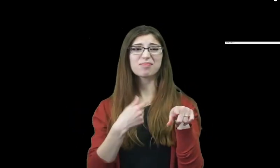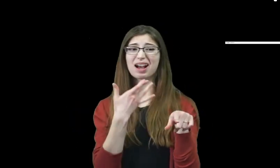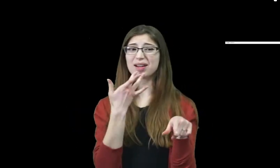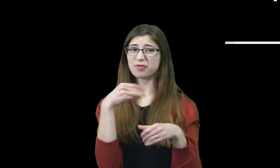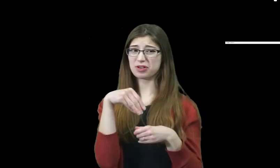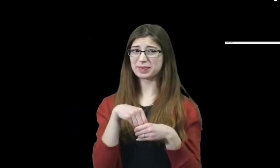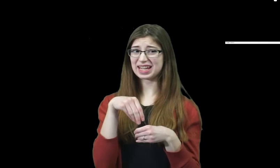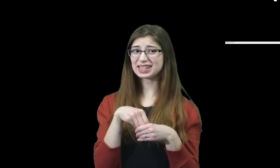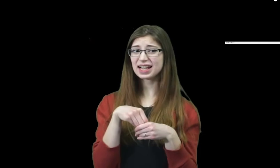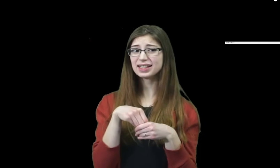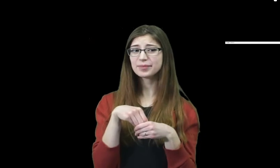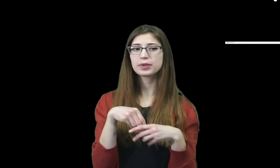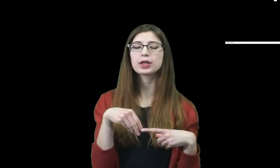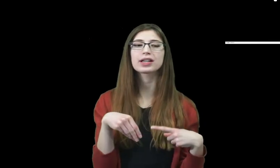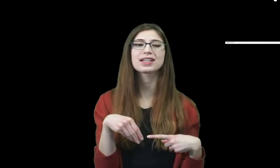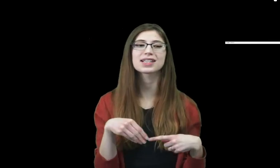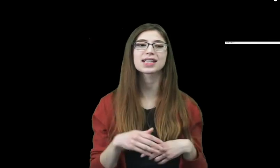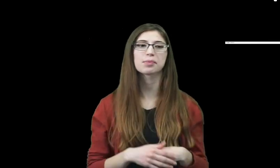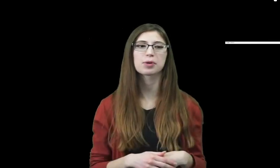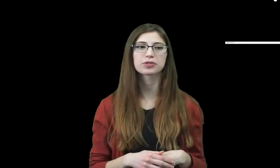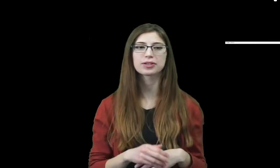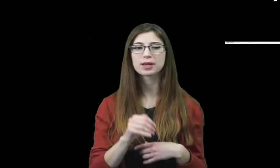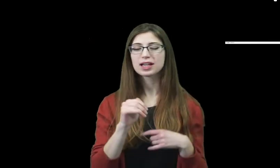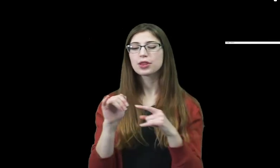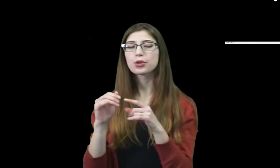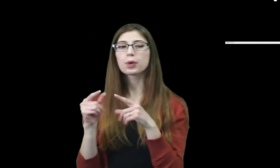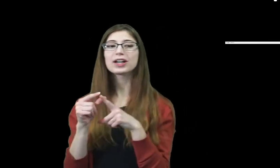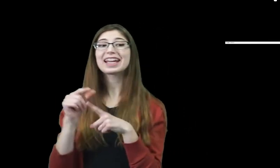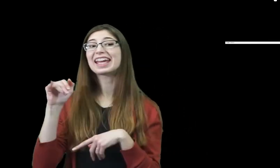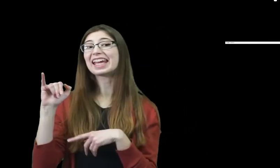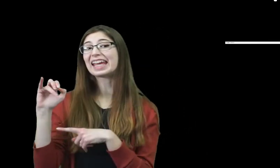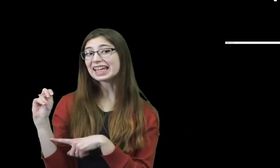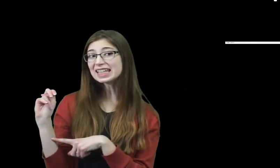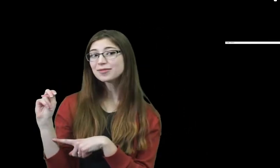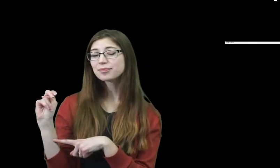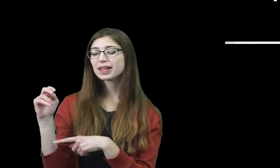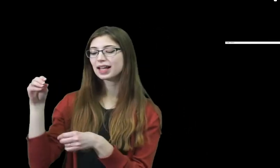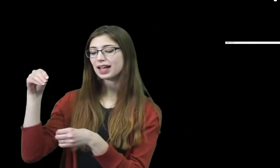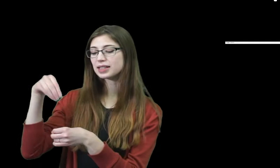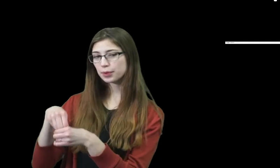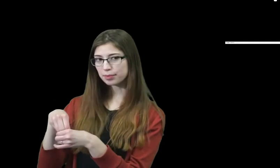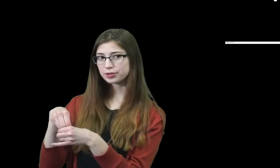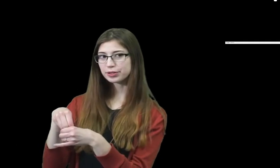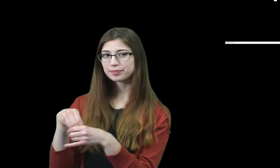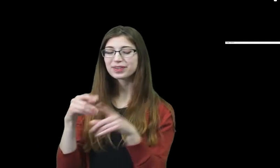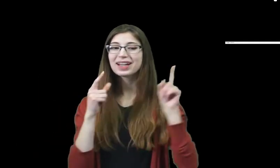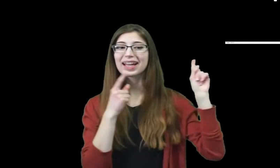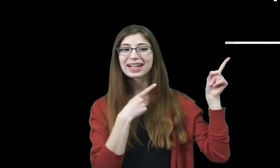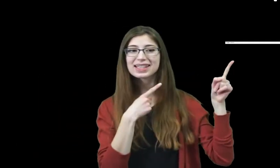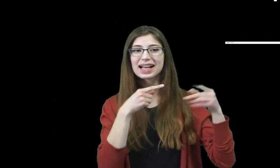I prefer to be inside, you're going to use a double motion. The word in has 1 motion. Inside